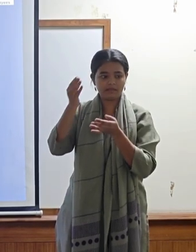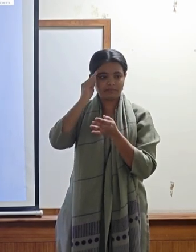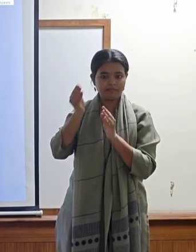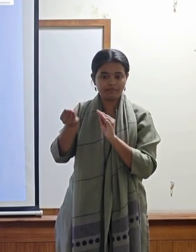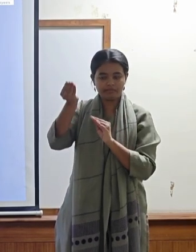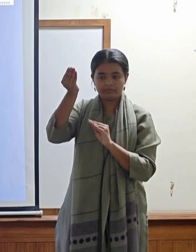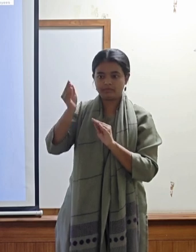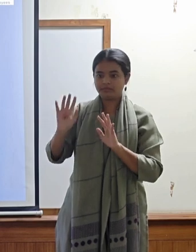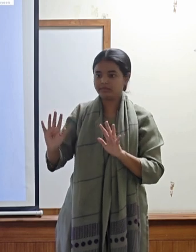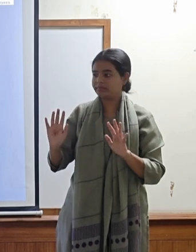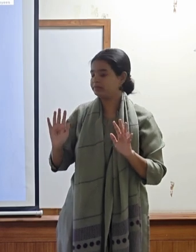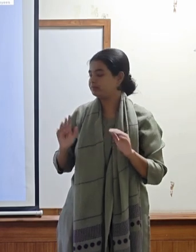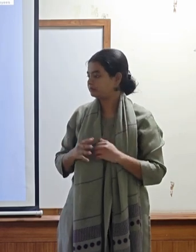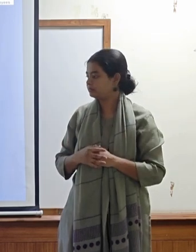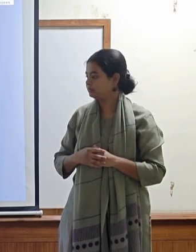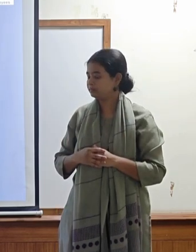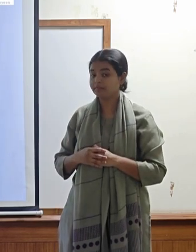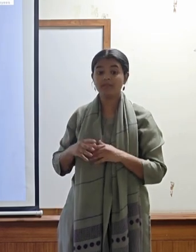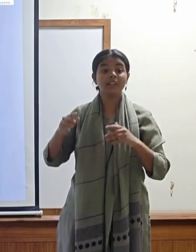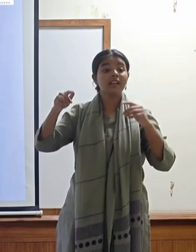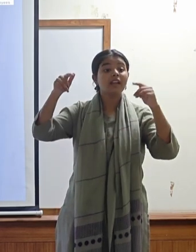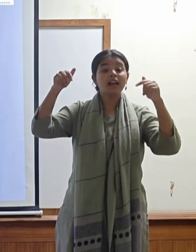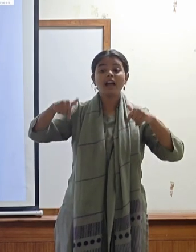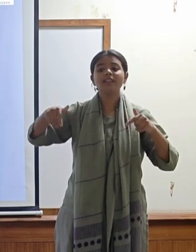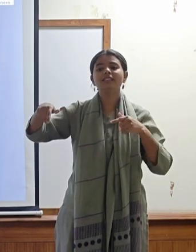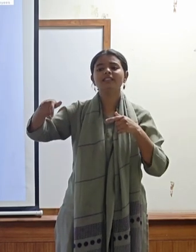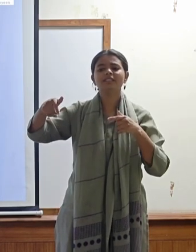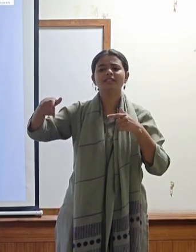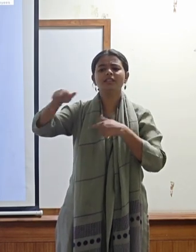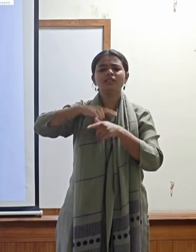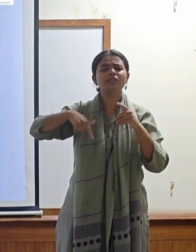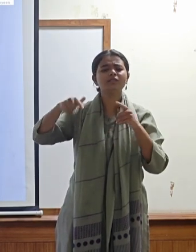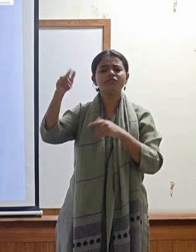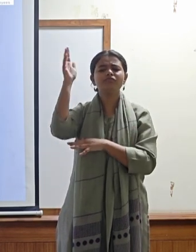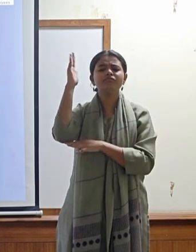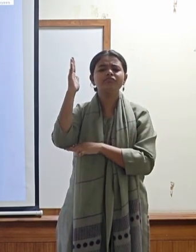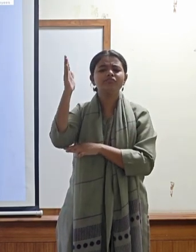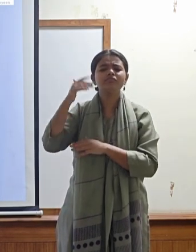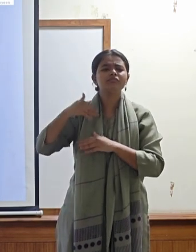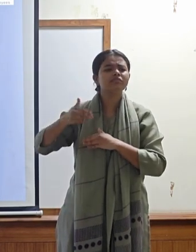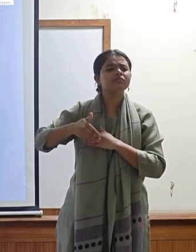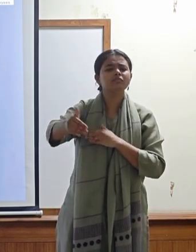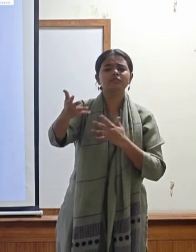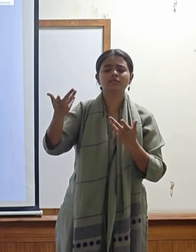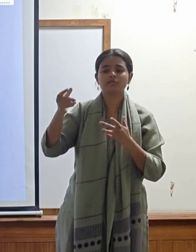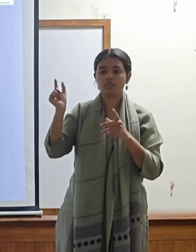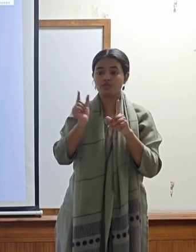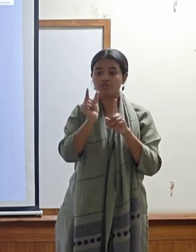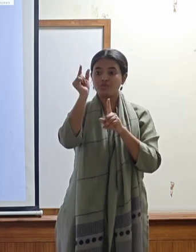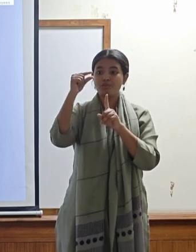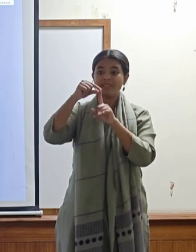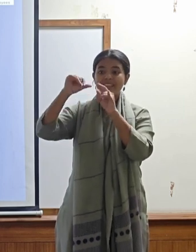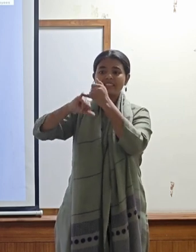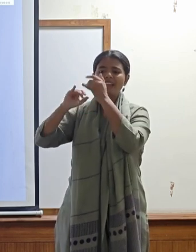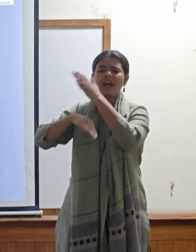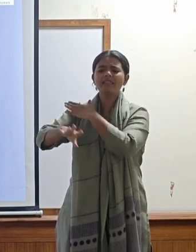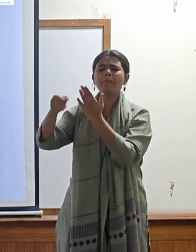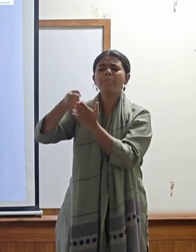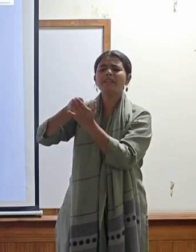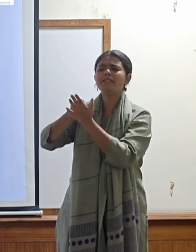So what we will be dealing today is the basic features of UPS, why